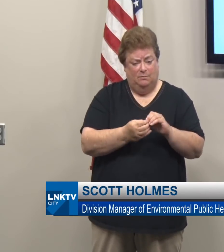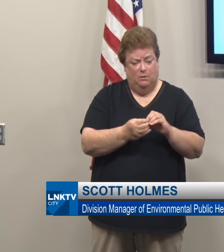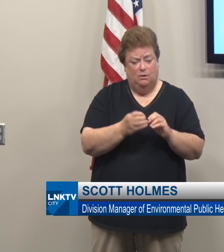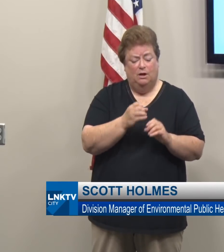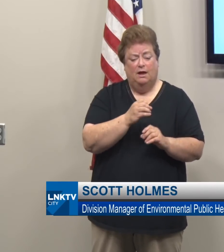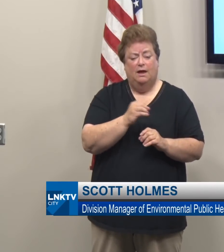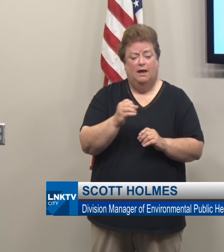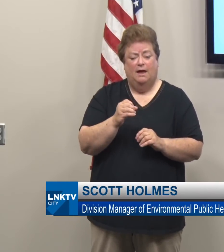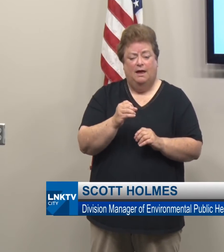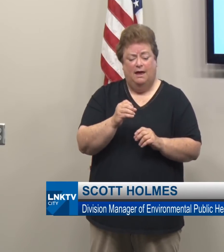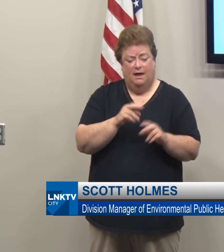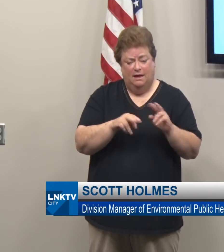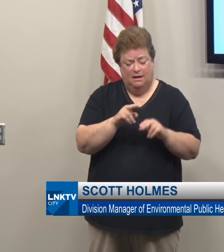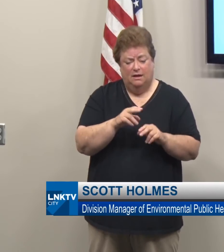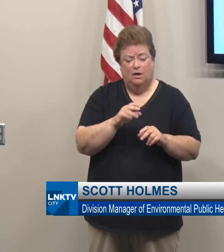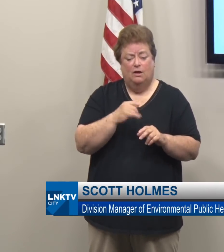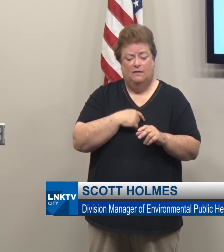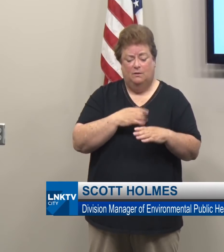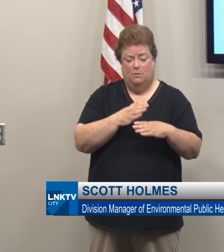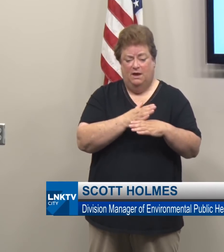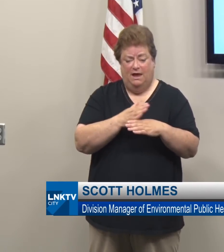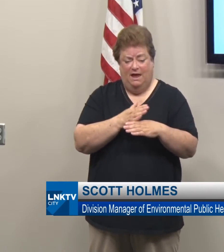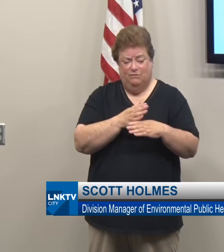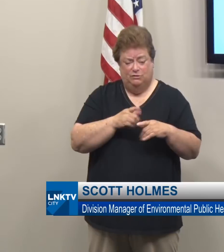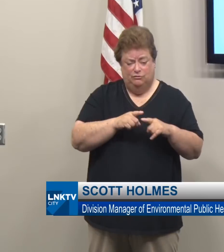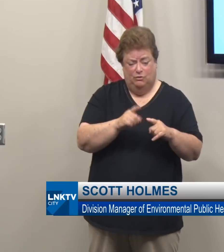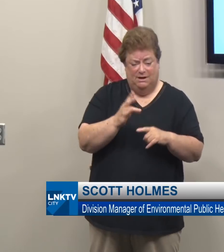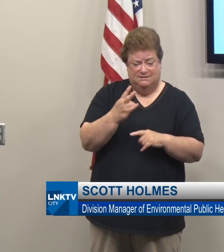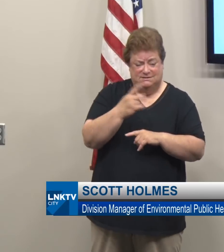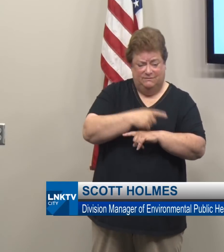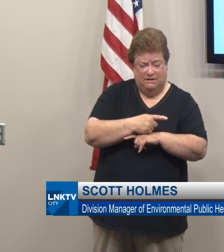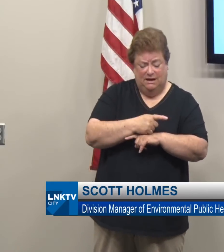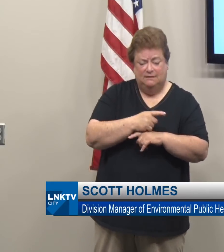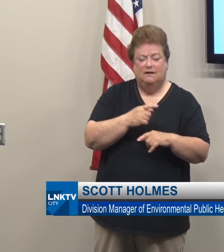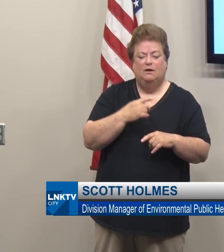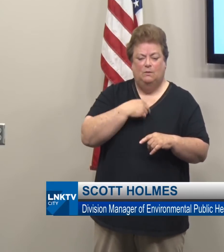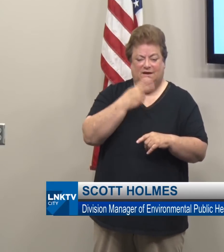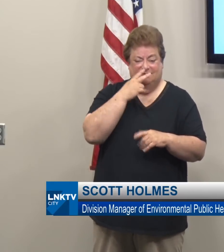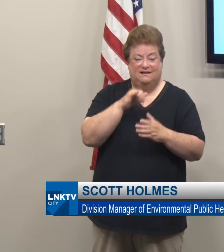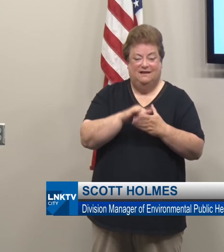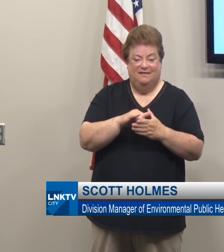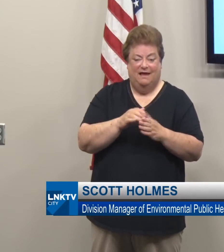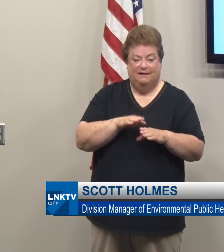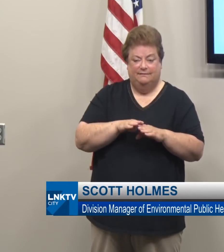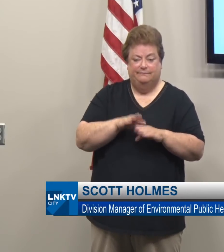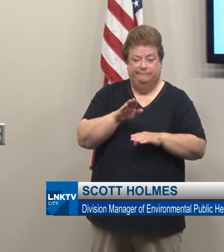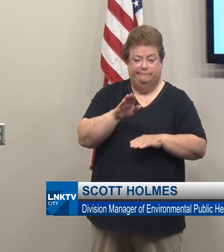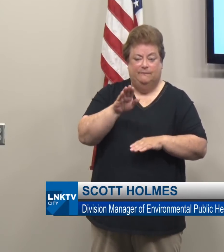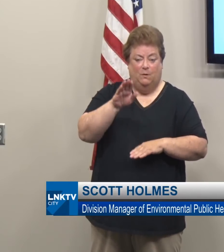the trend. When averaged over a 7-day period, the trend is going up.